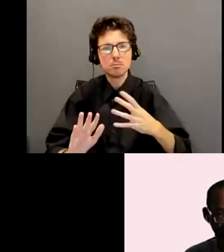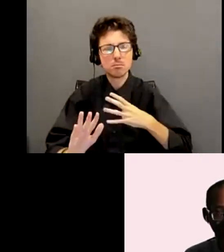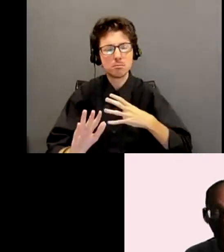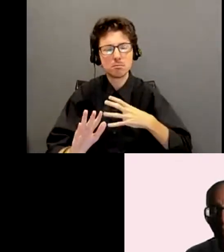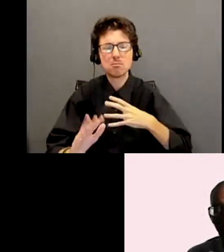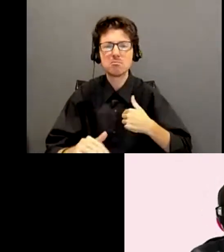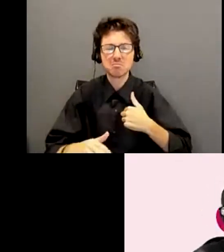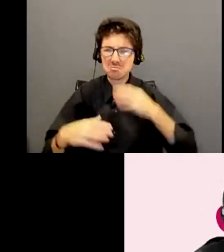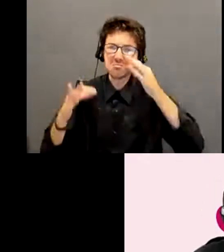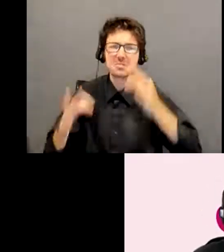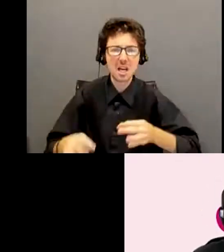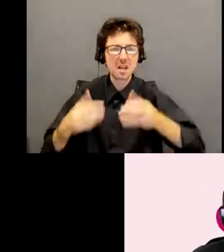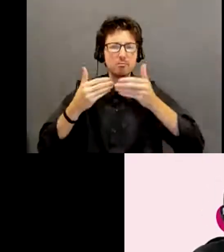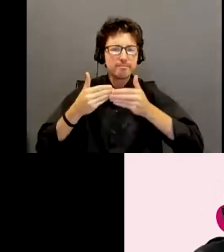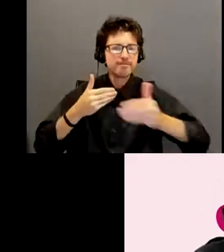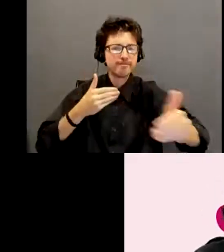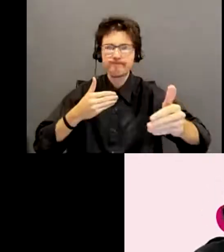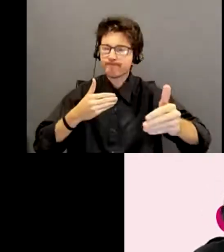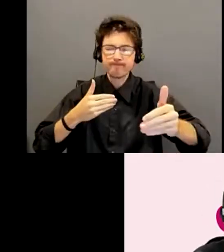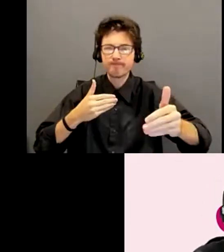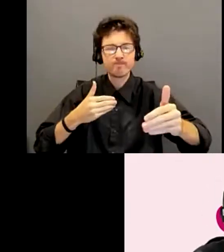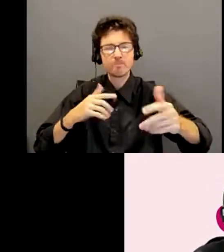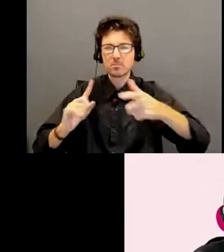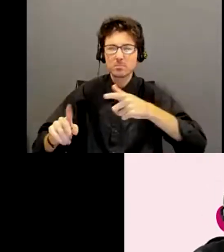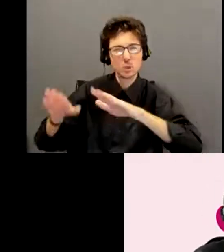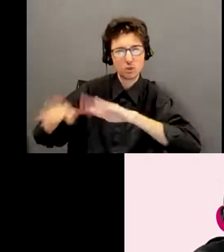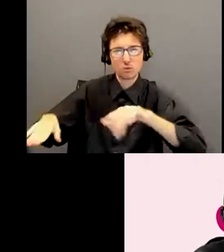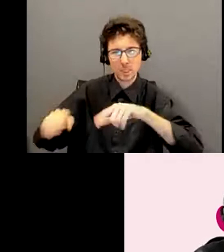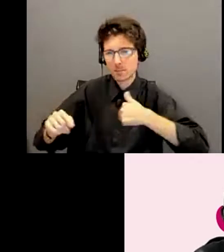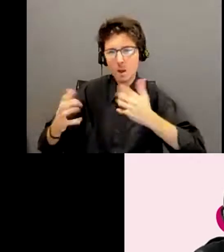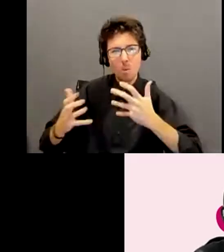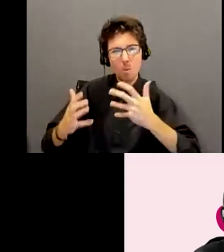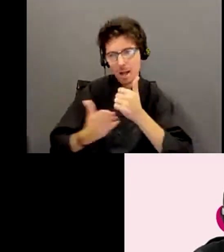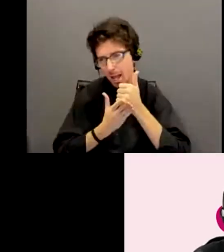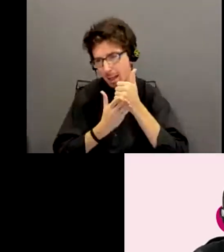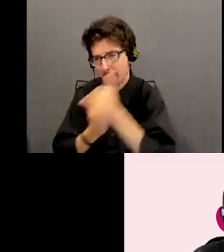mature life I will help kids like I was